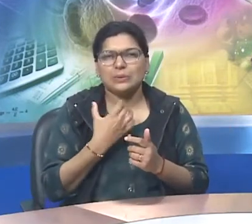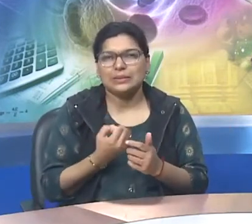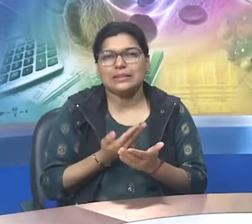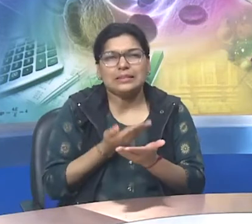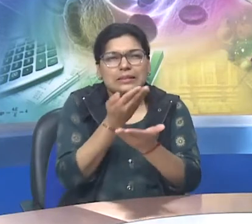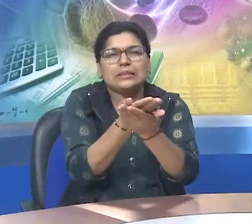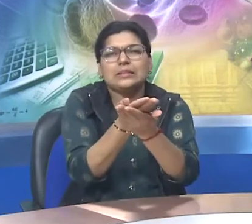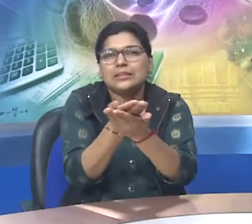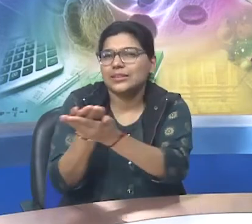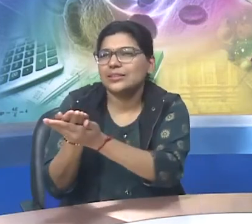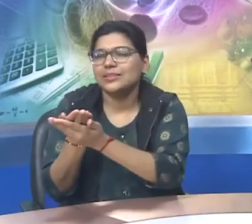grandmother did.